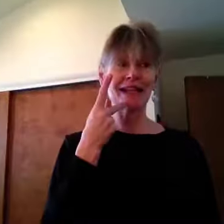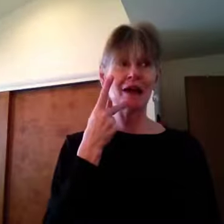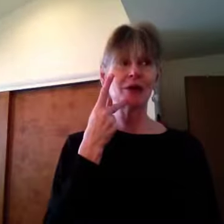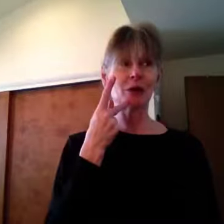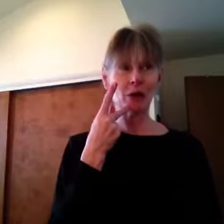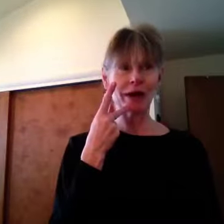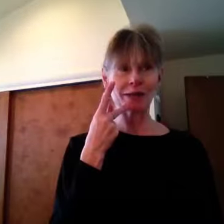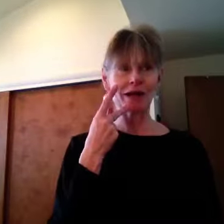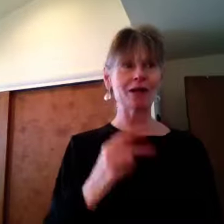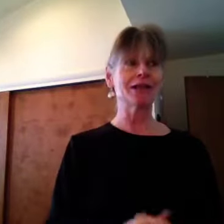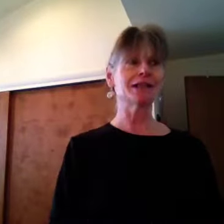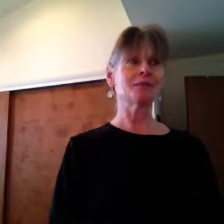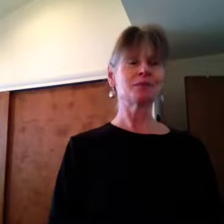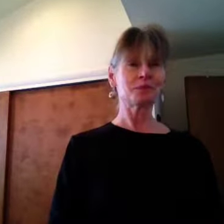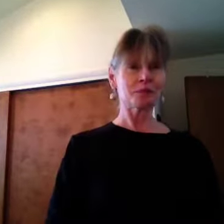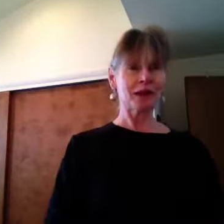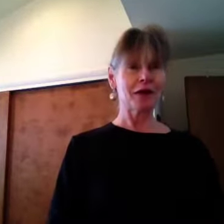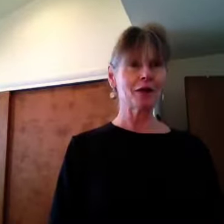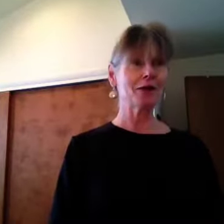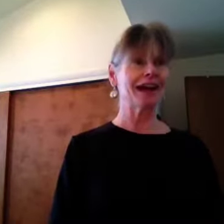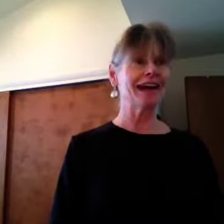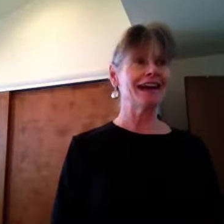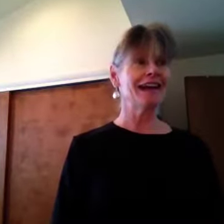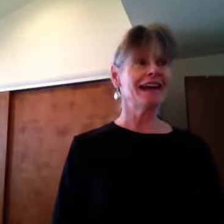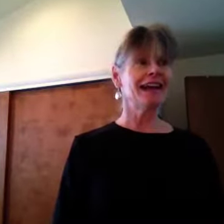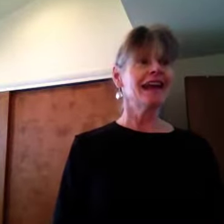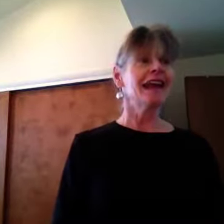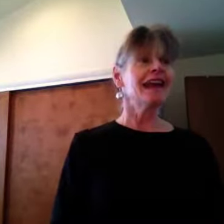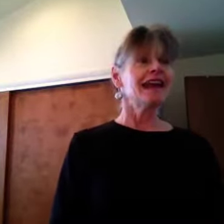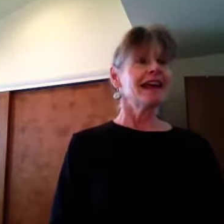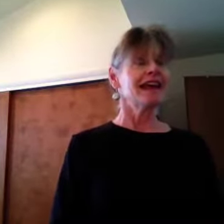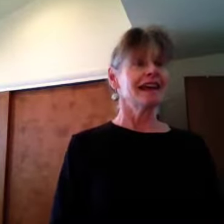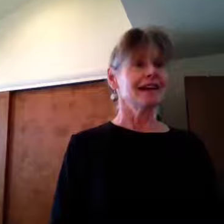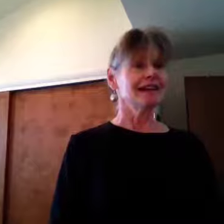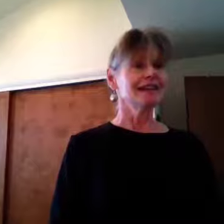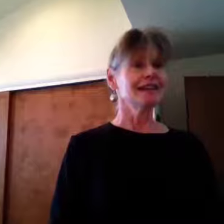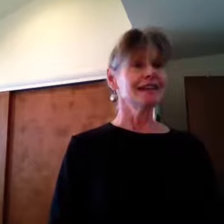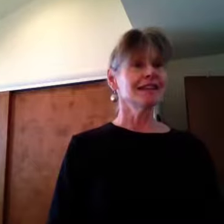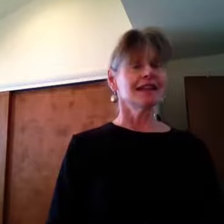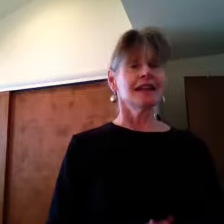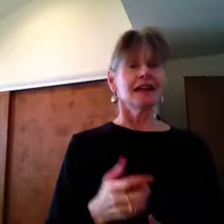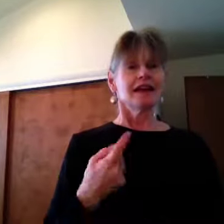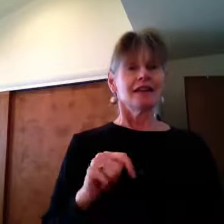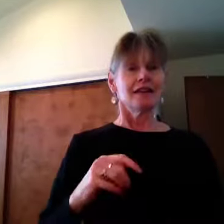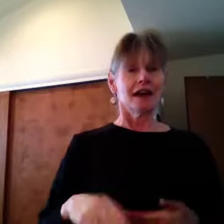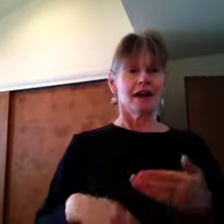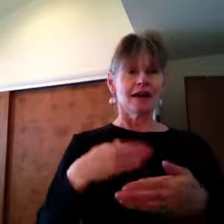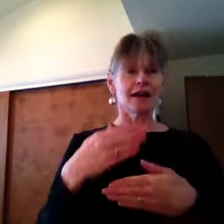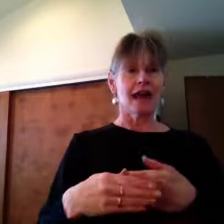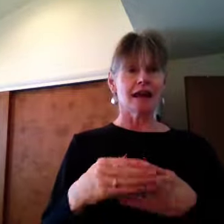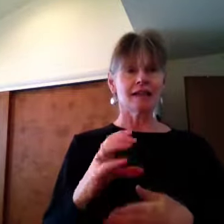down, grandparent. Okay, and the